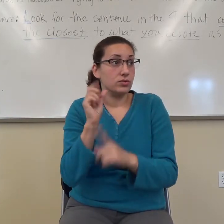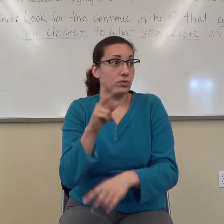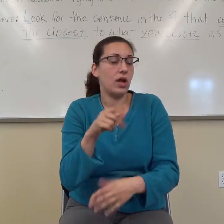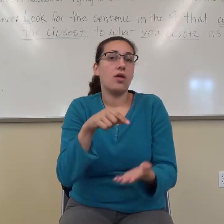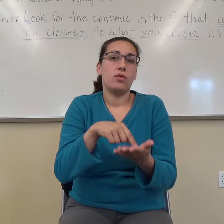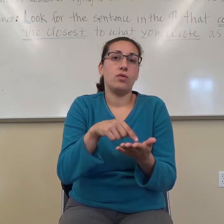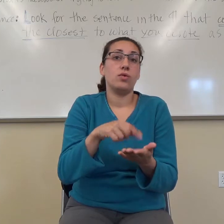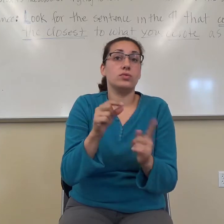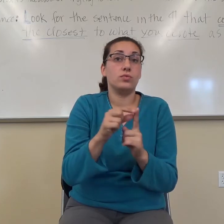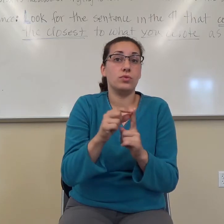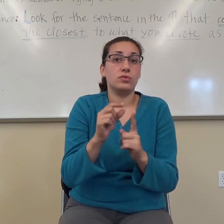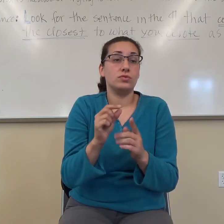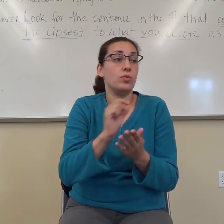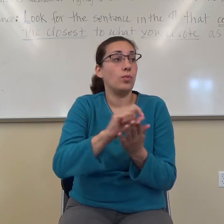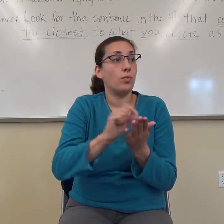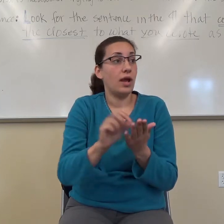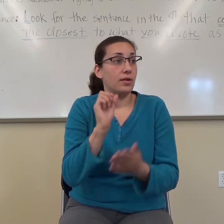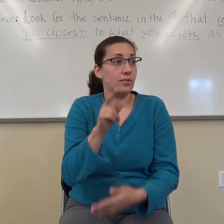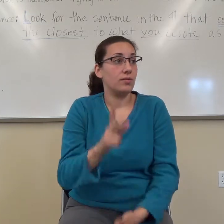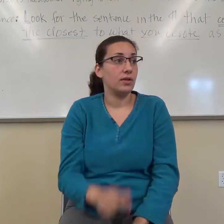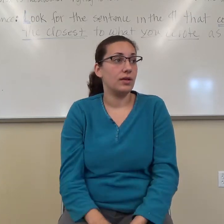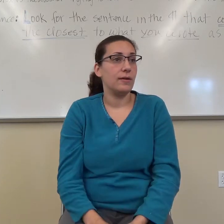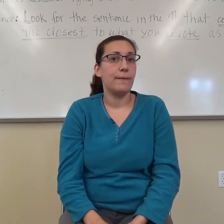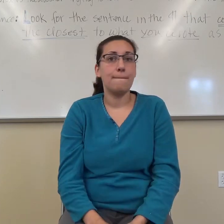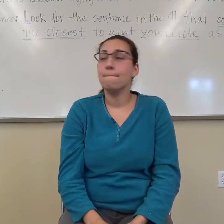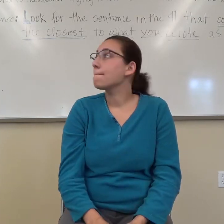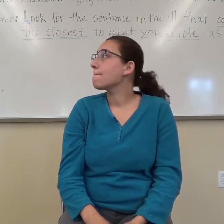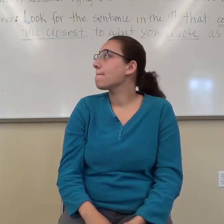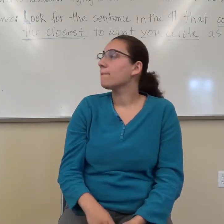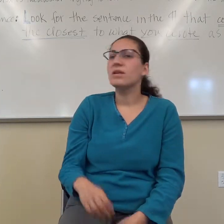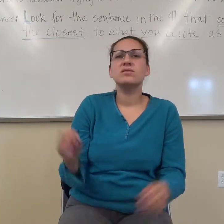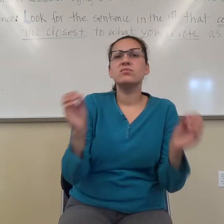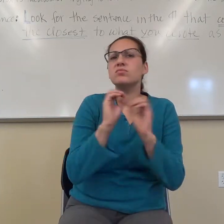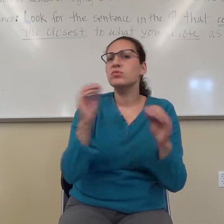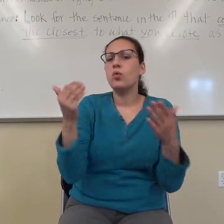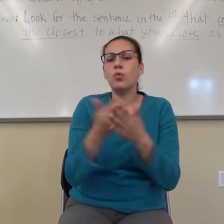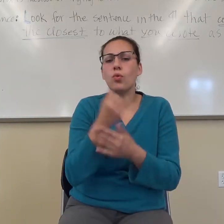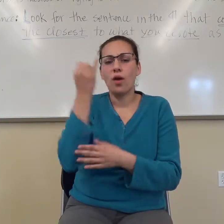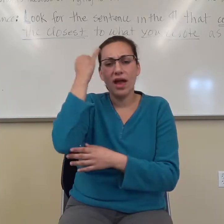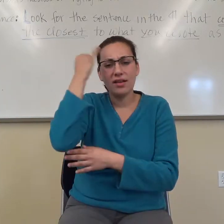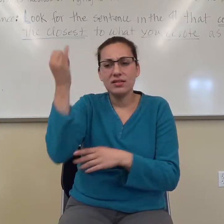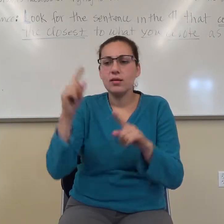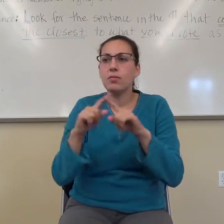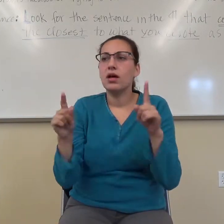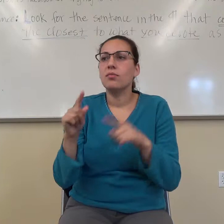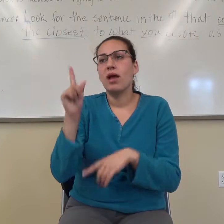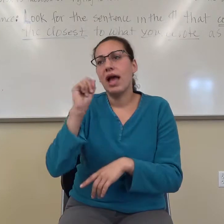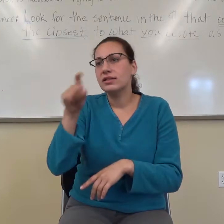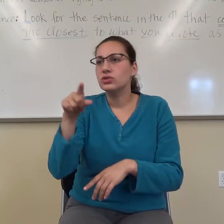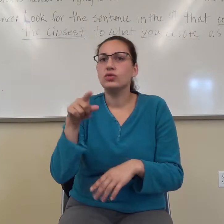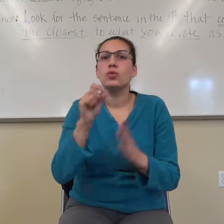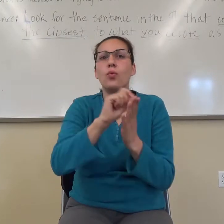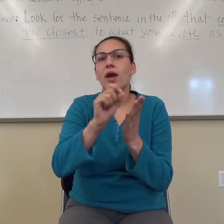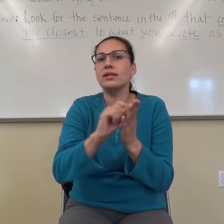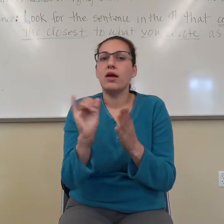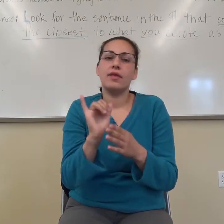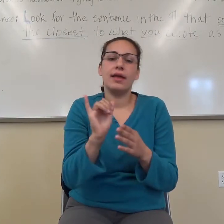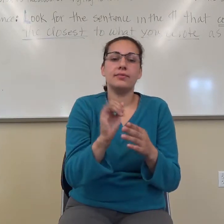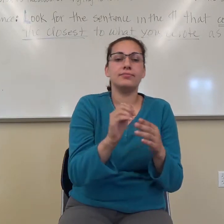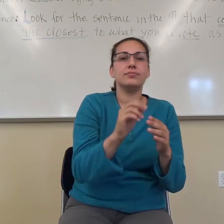doing. Okay, so no new ideas here, but I'm just asking you to do that. So you notice this is getting a little bit longer.